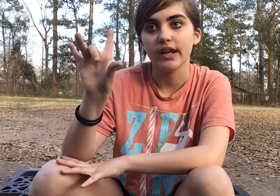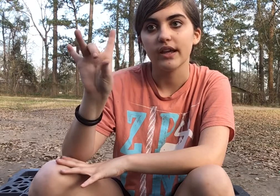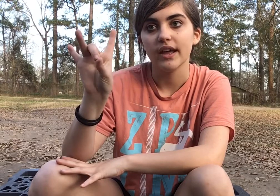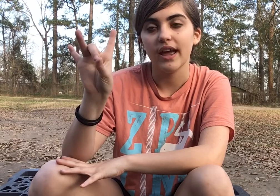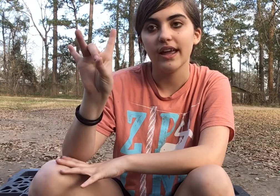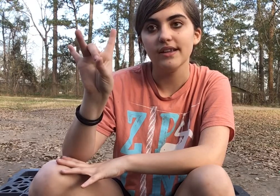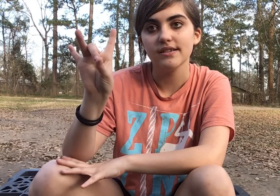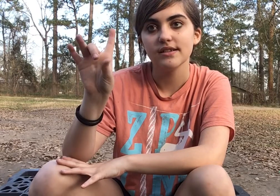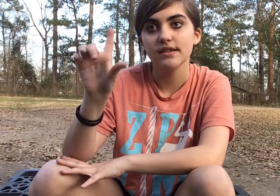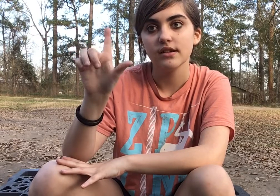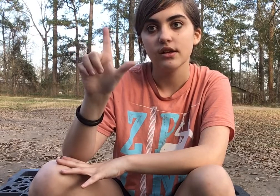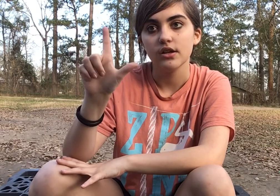28.